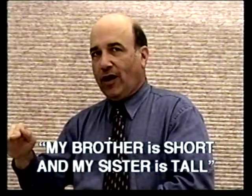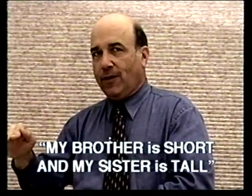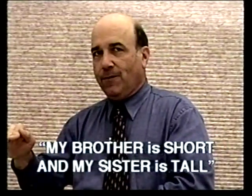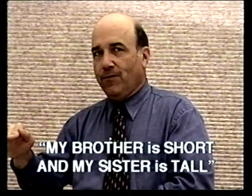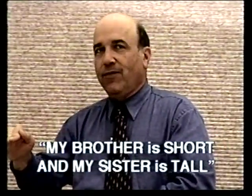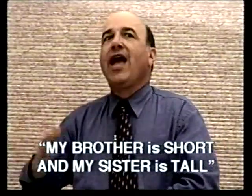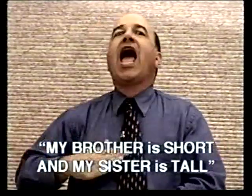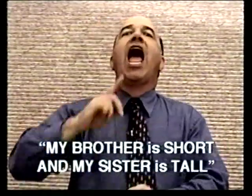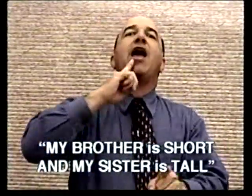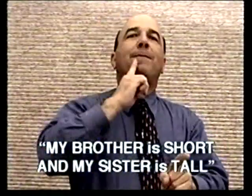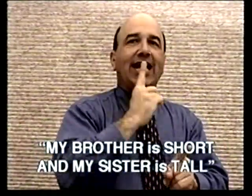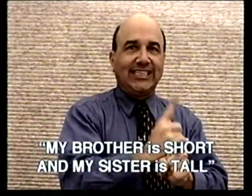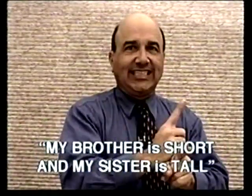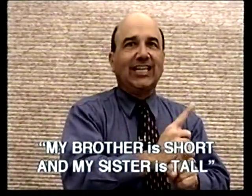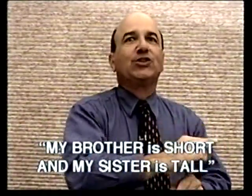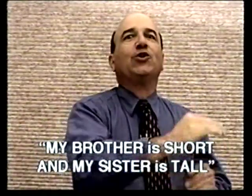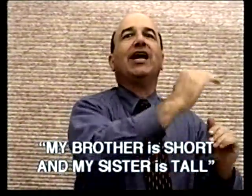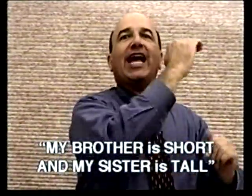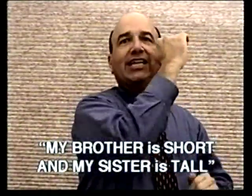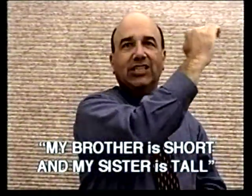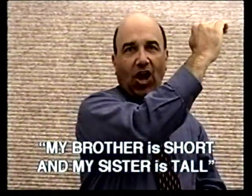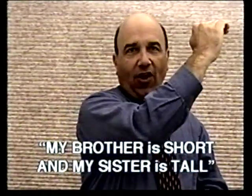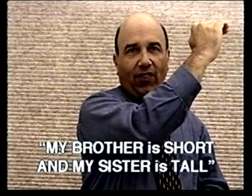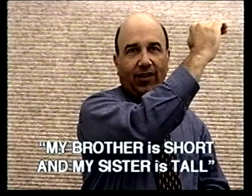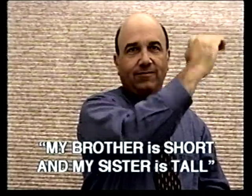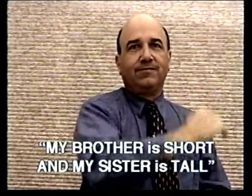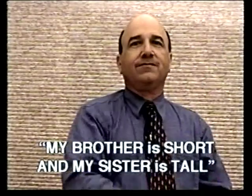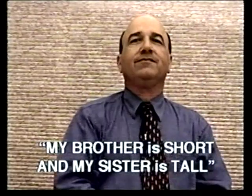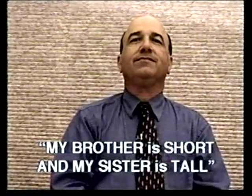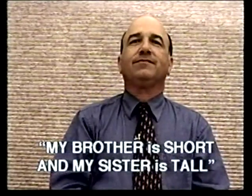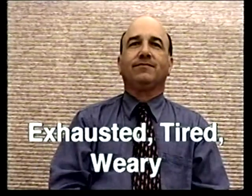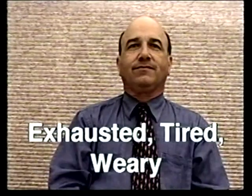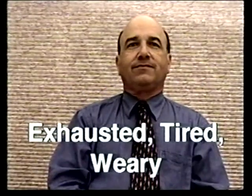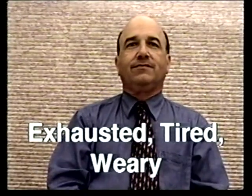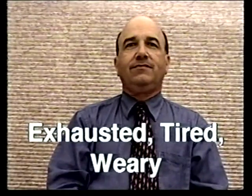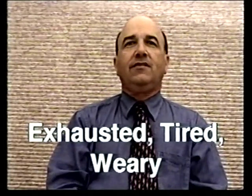short, and my sister is tall.